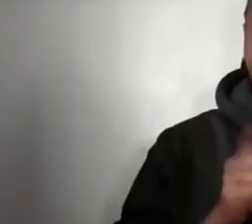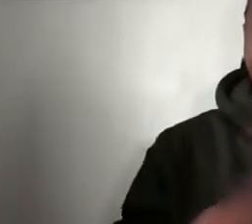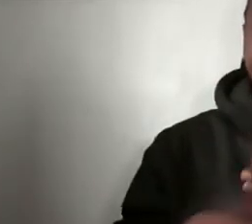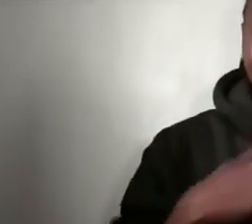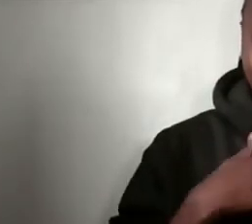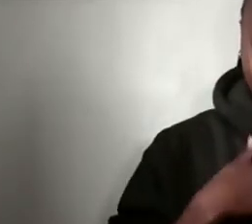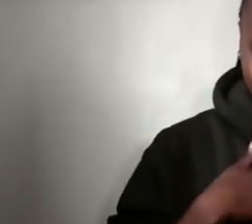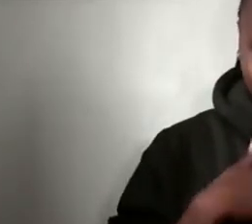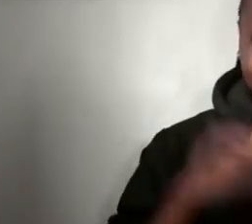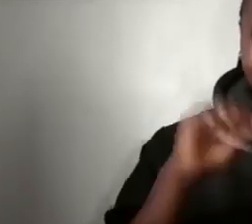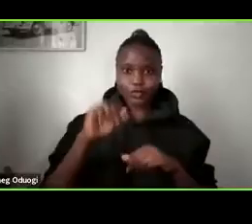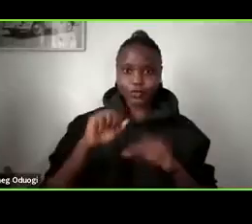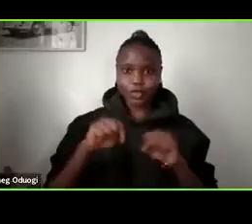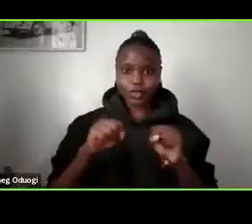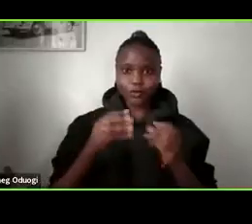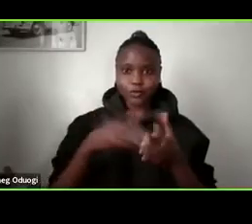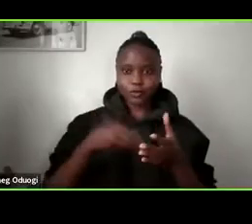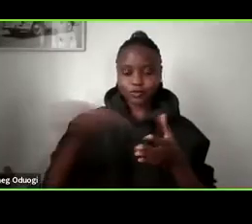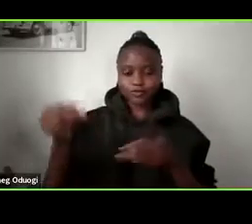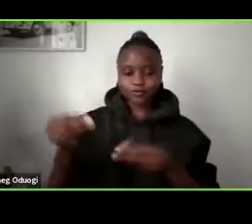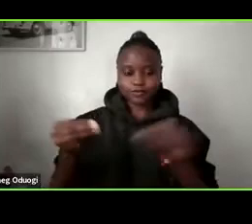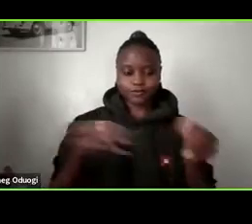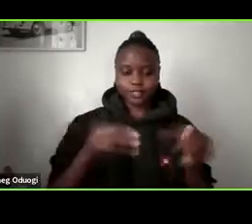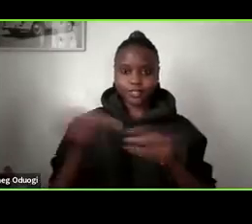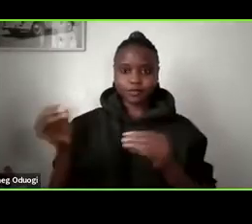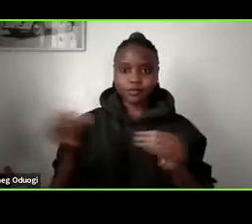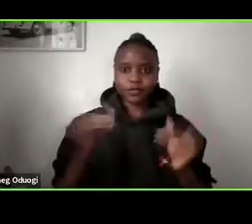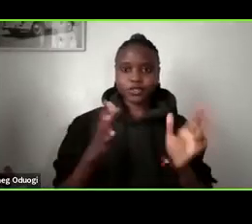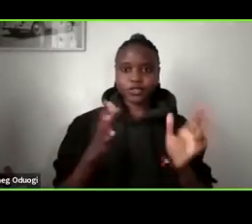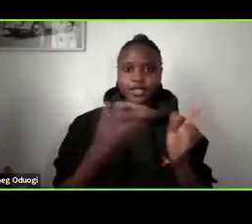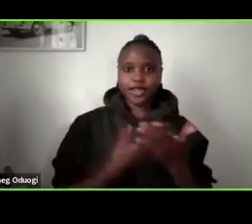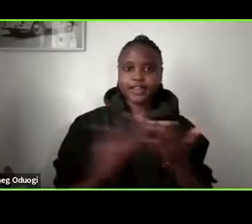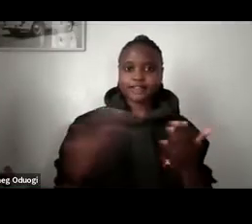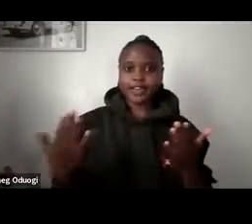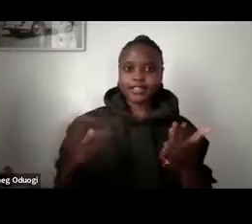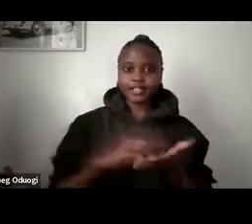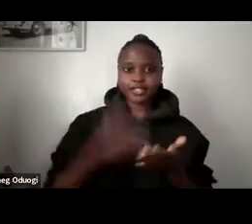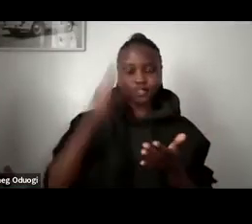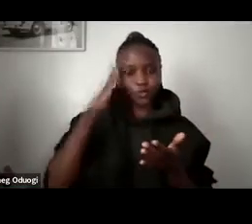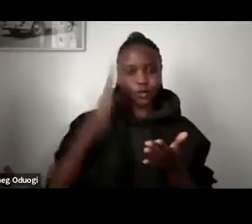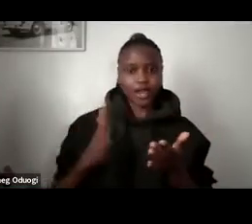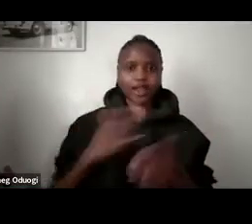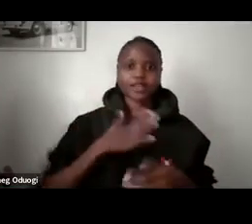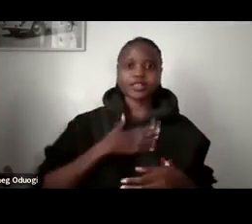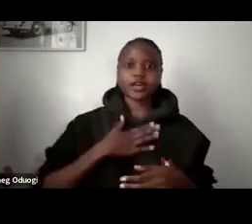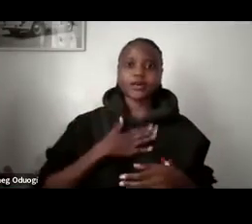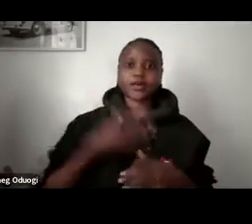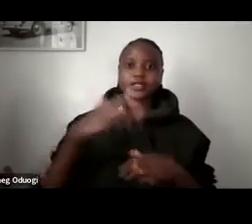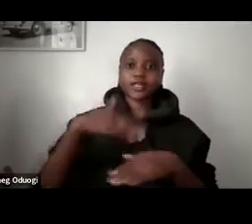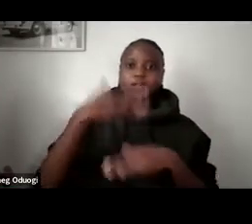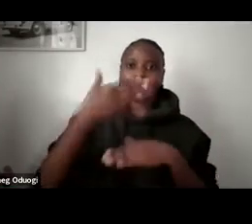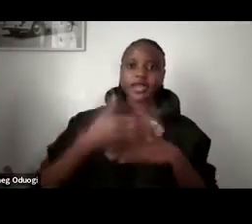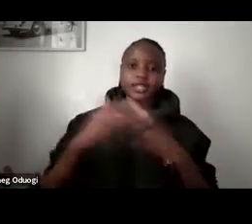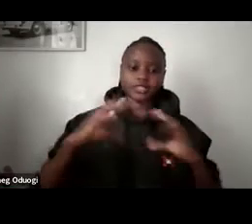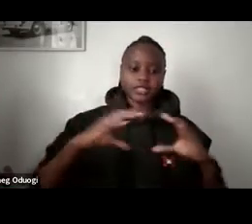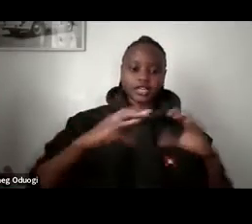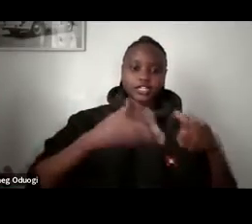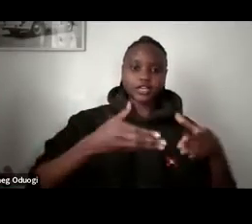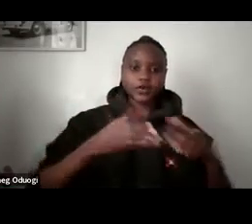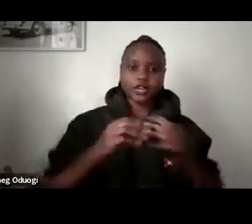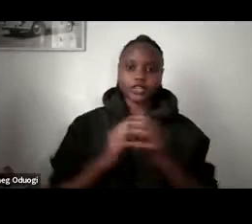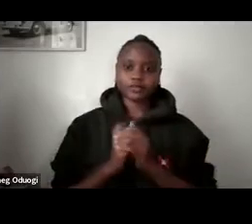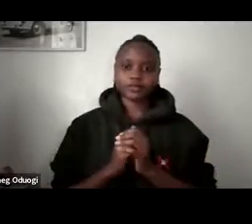to distribute the devices to our learners. Our next category, and we'll